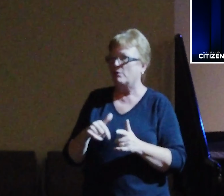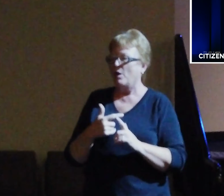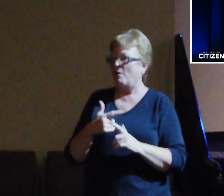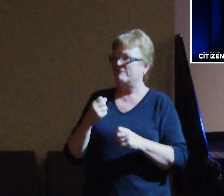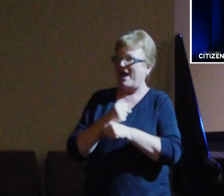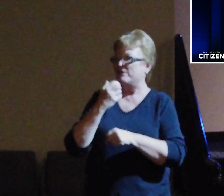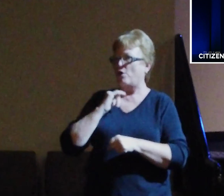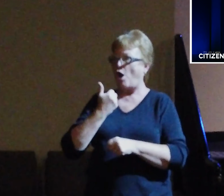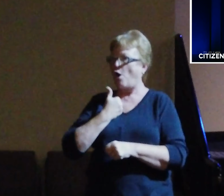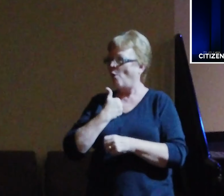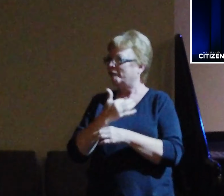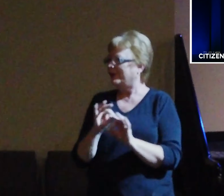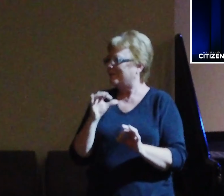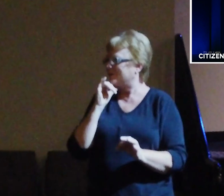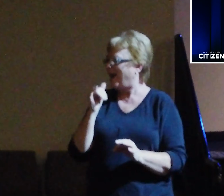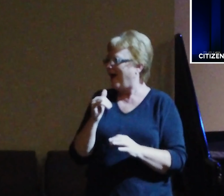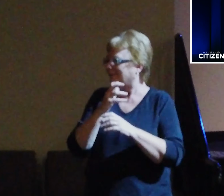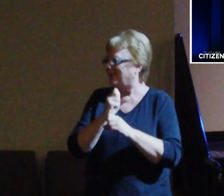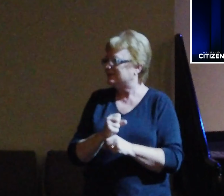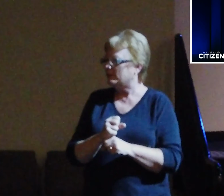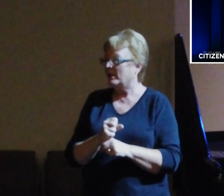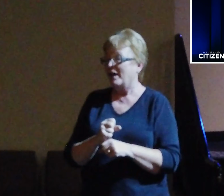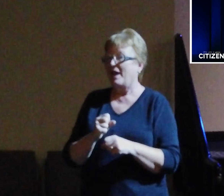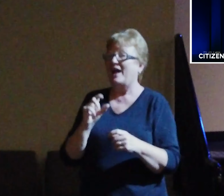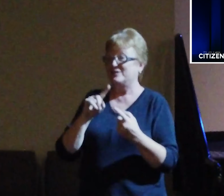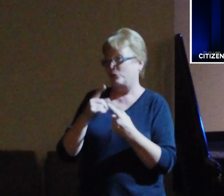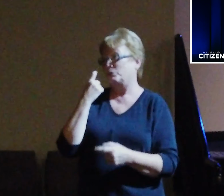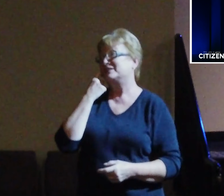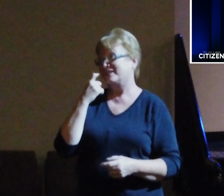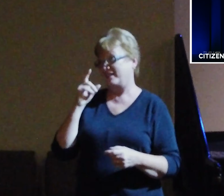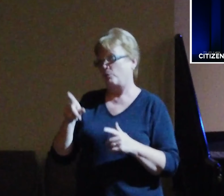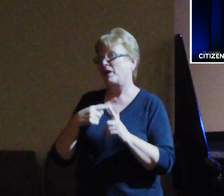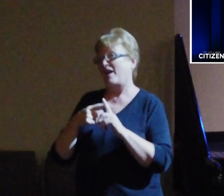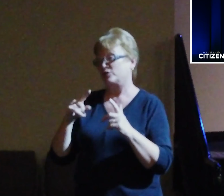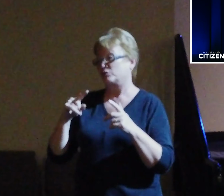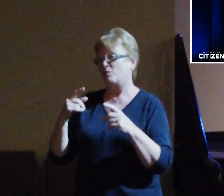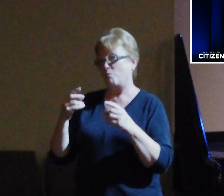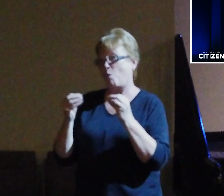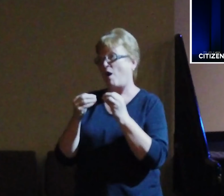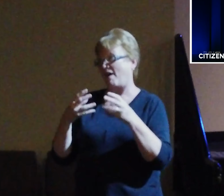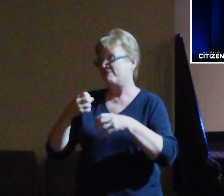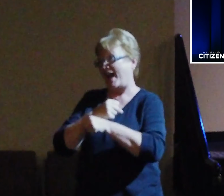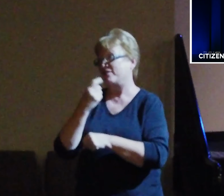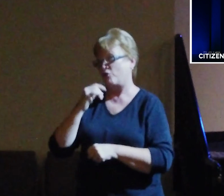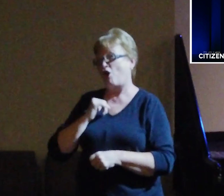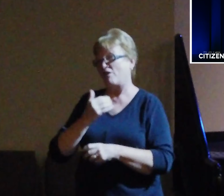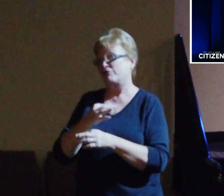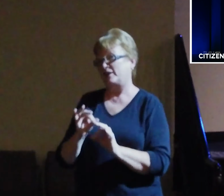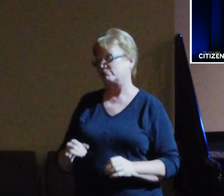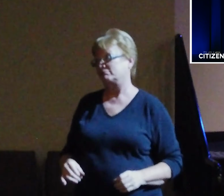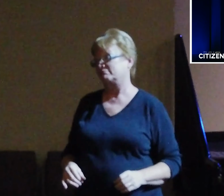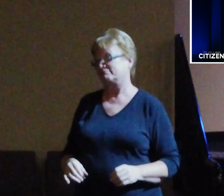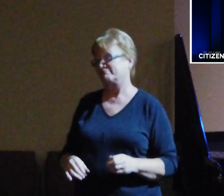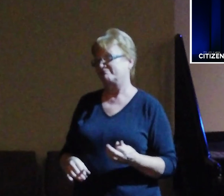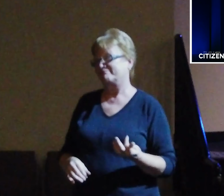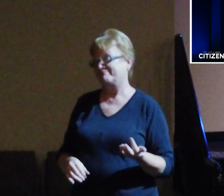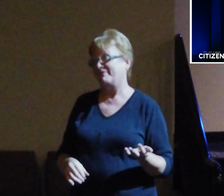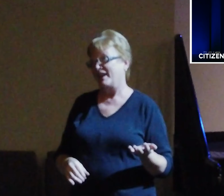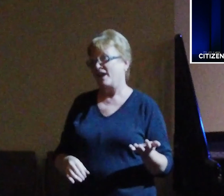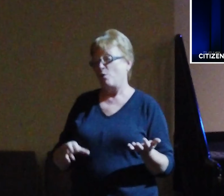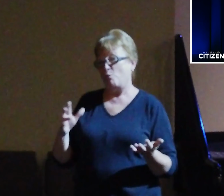own freedom, at least until more recently. I think only now some of us can actually